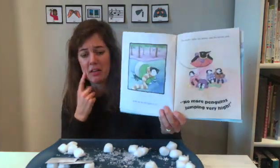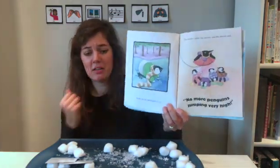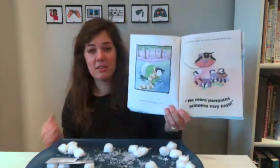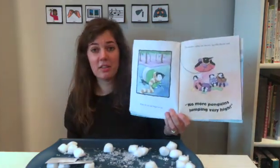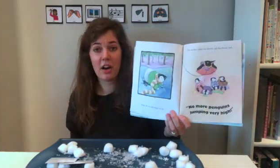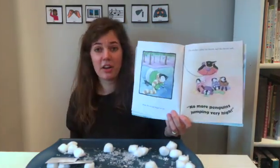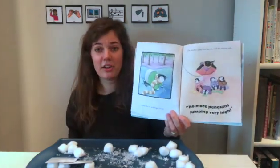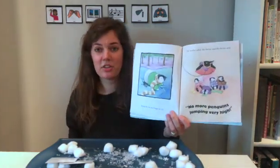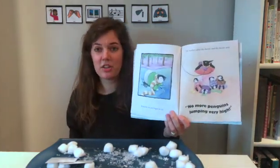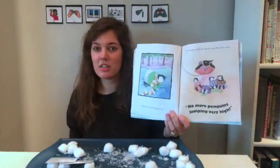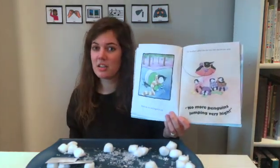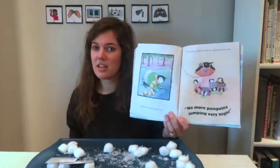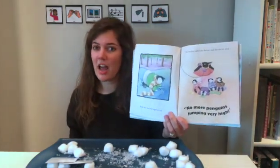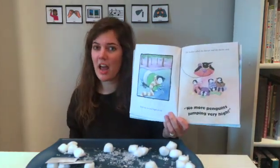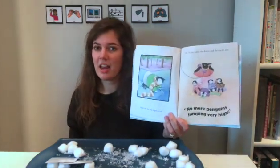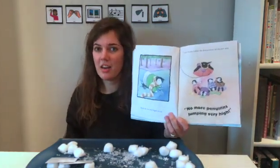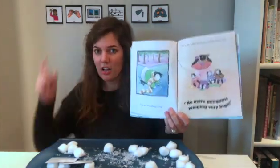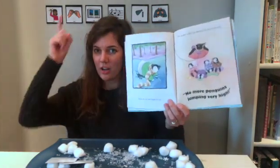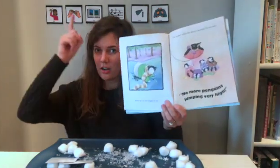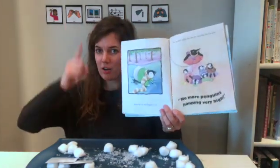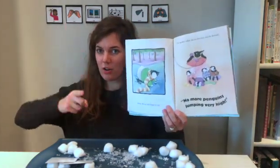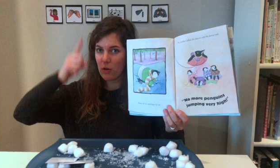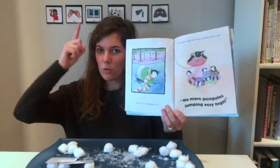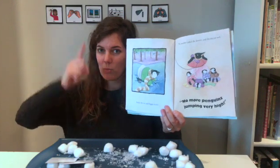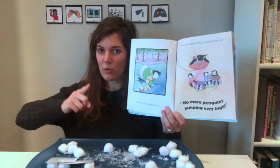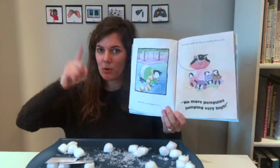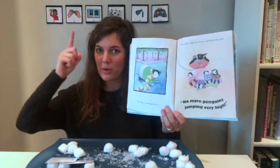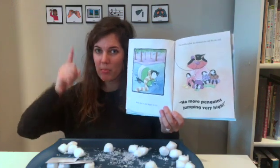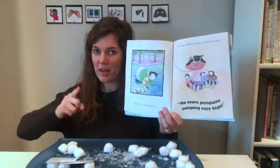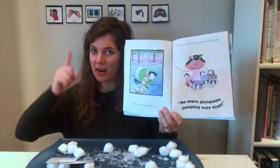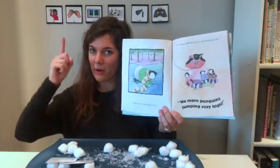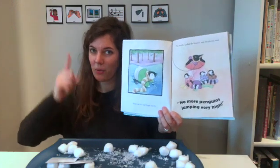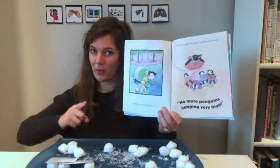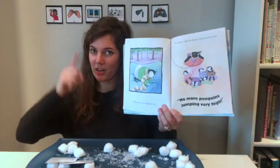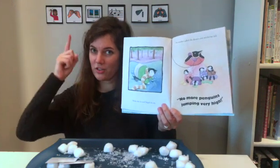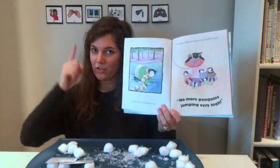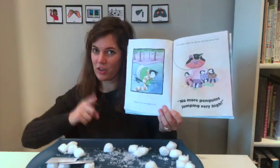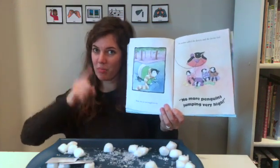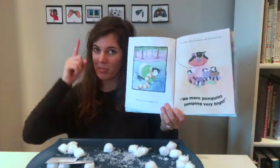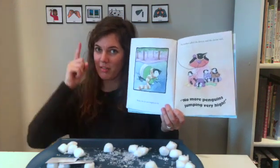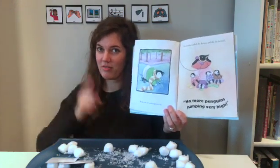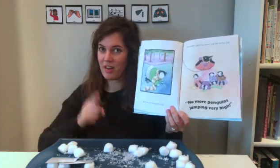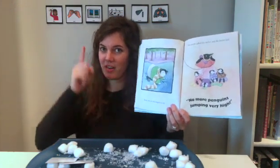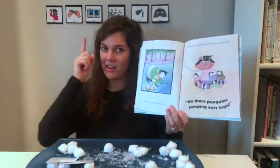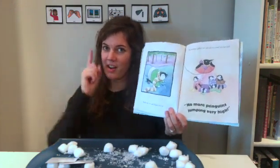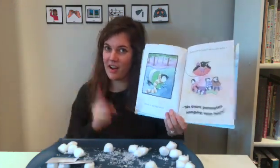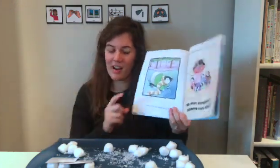the doctor said, no more penguins jumping very